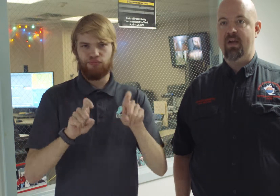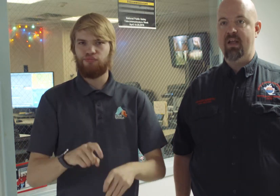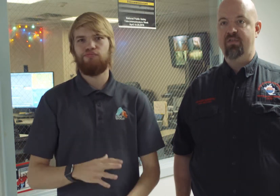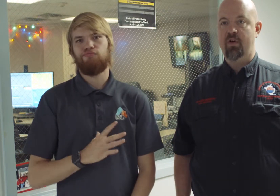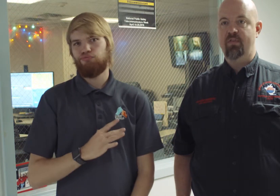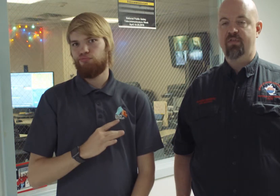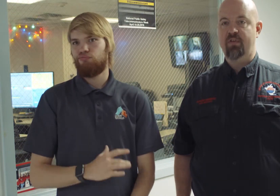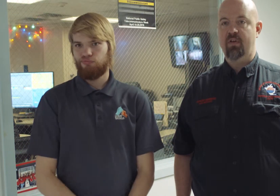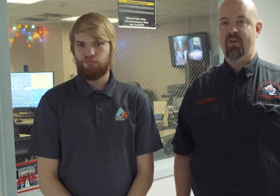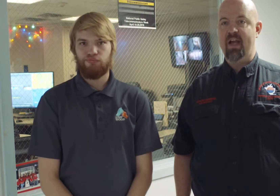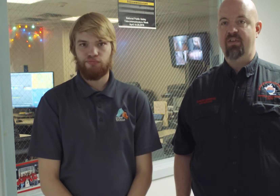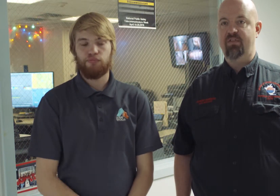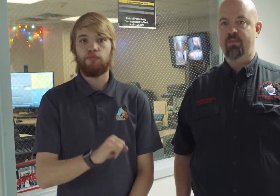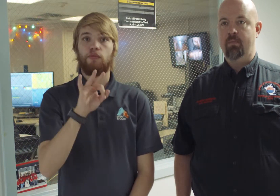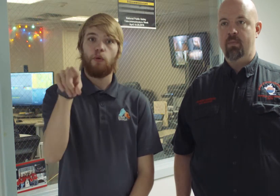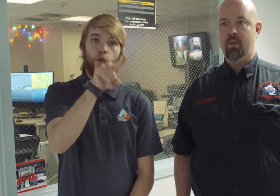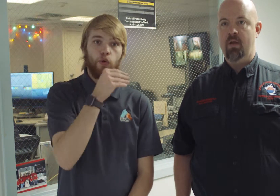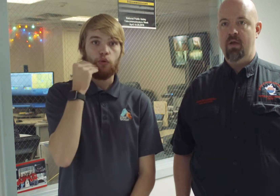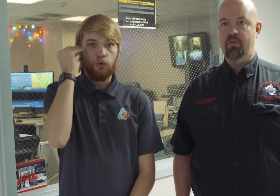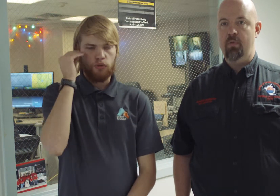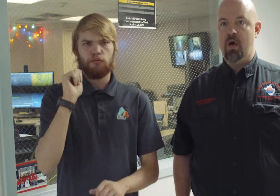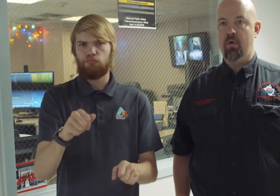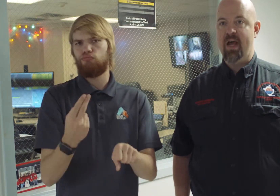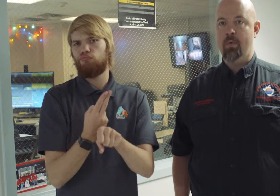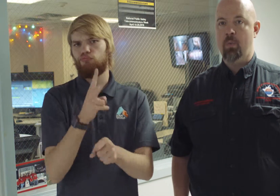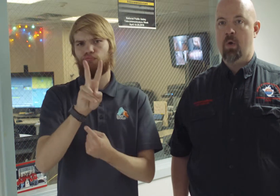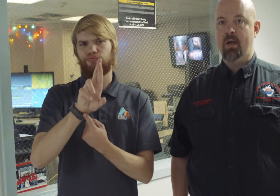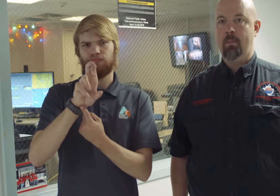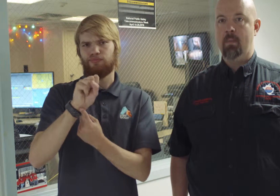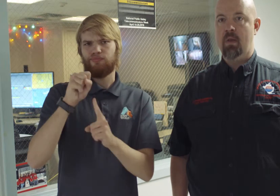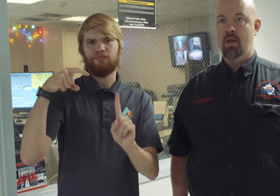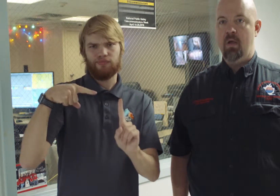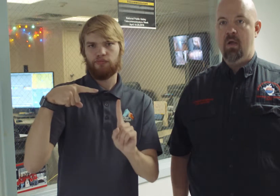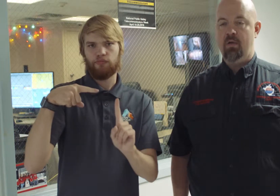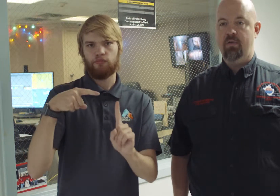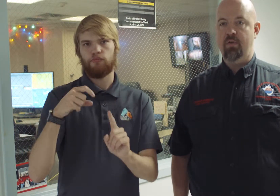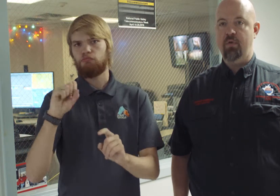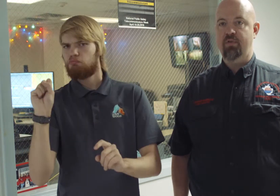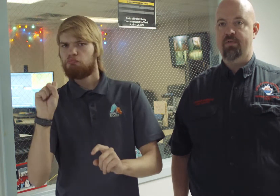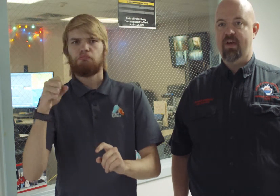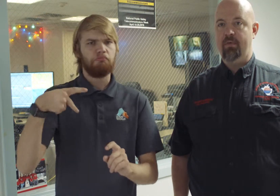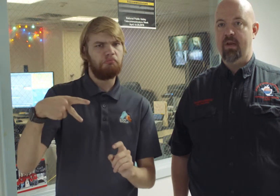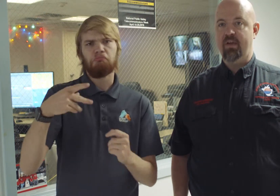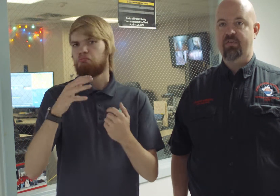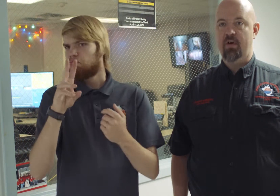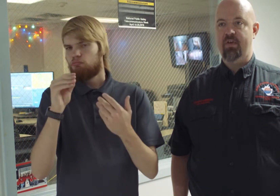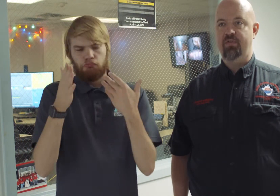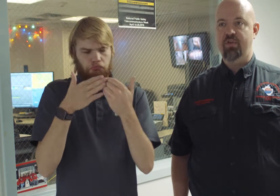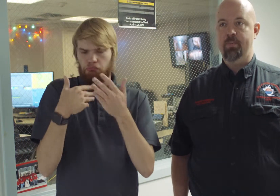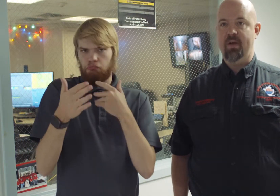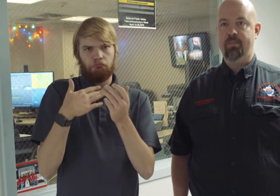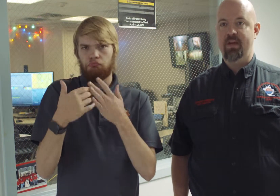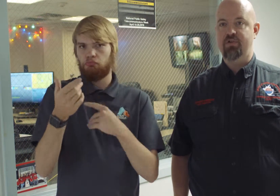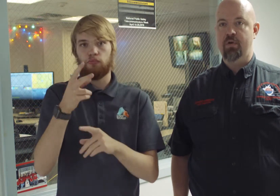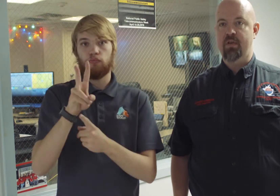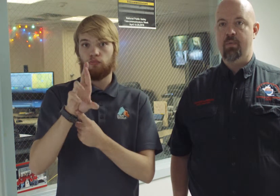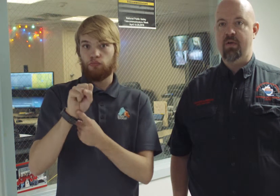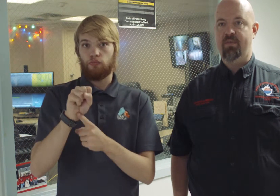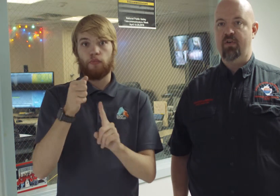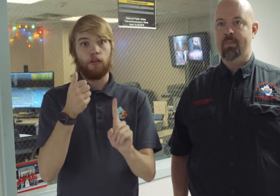relay service device to call 911. To use your video relay service, you must make sure that when you first